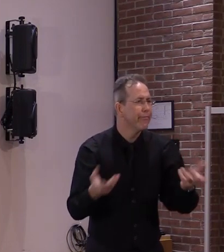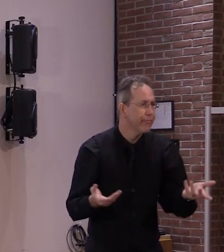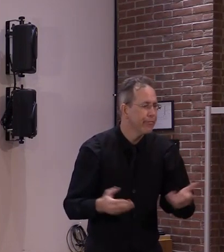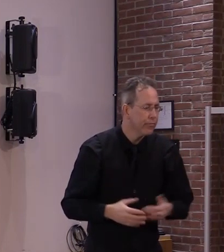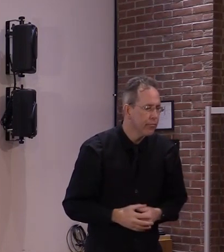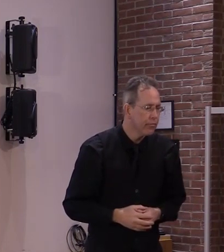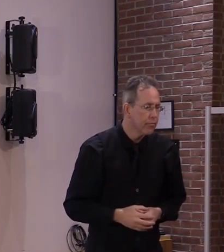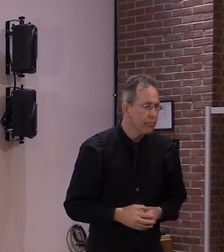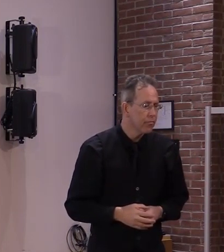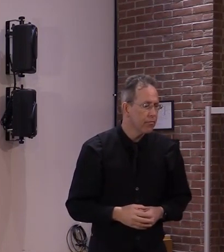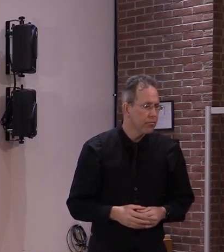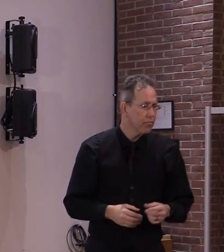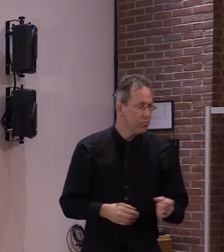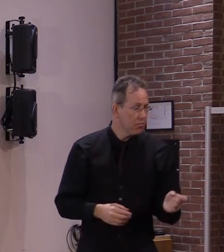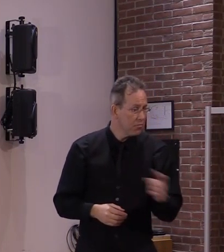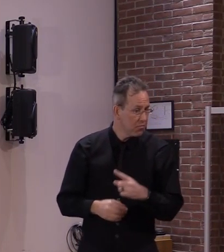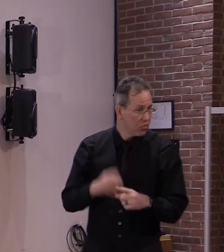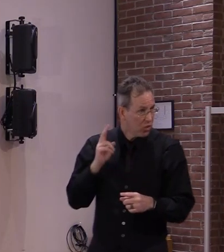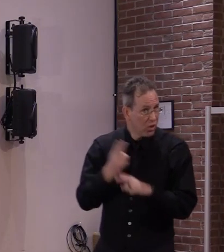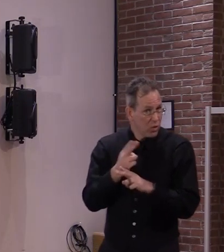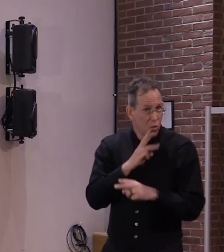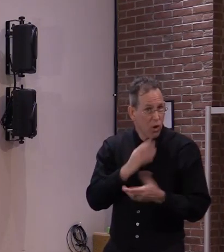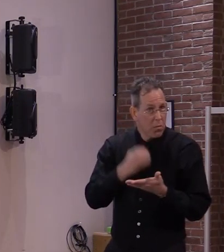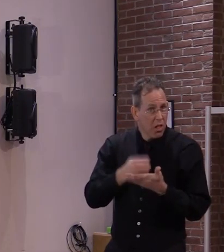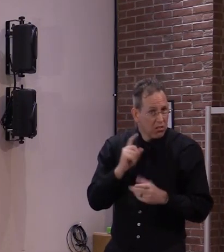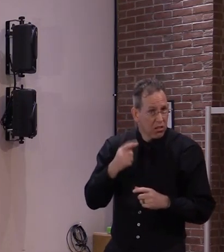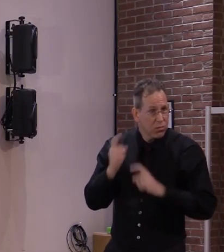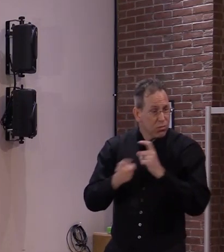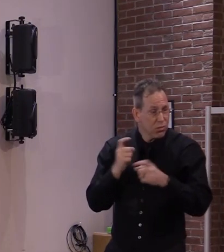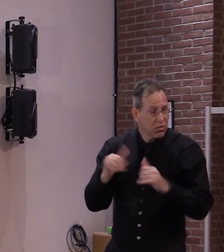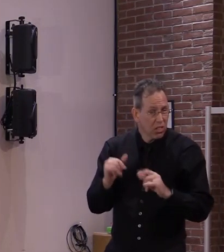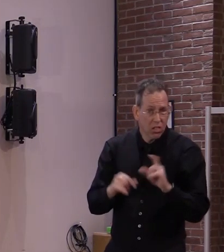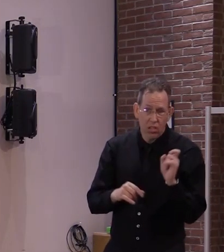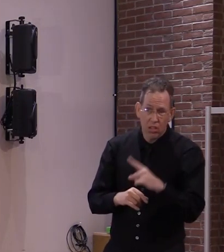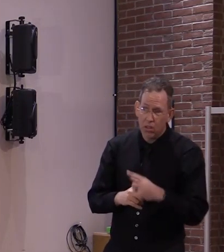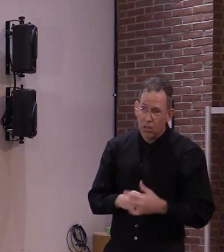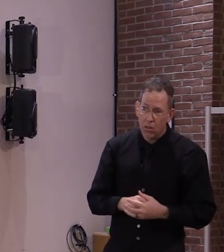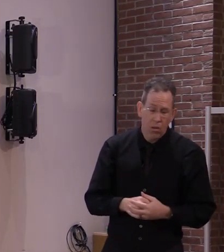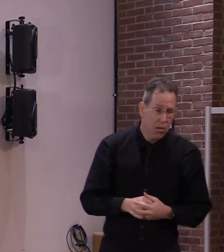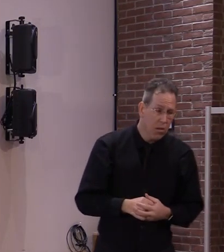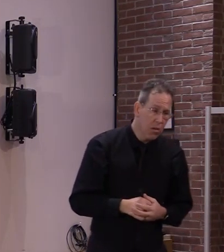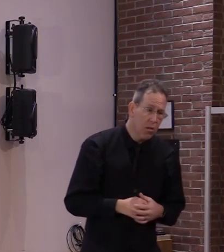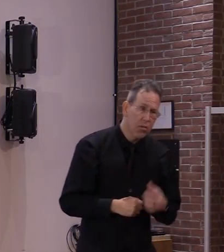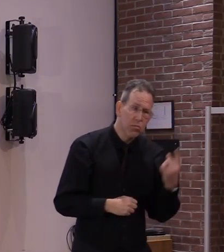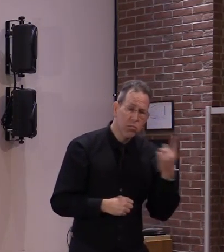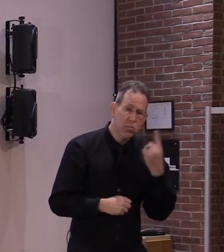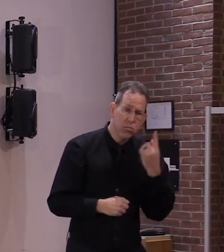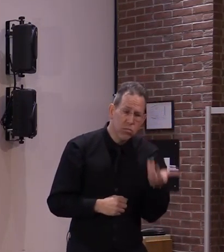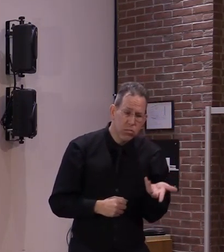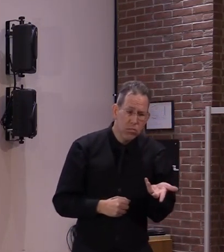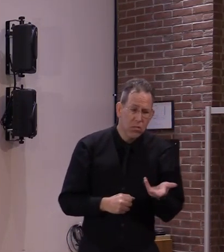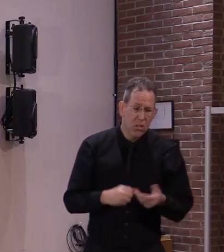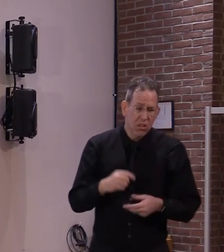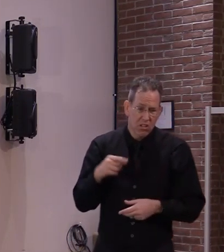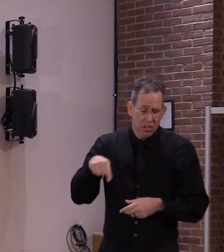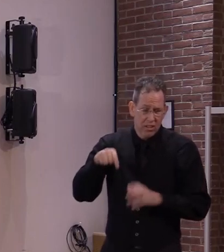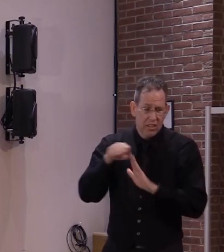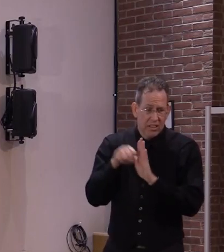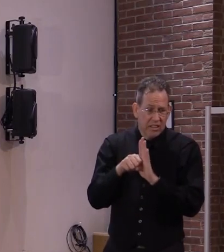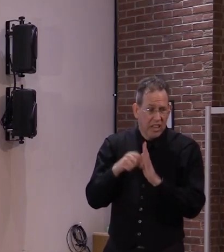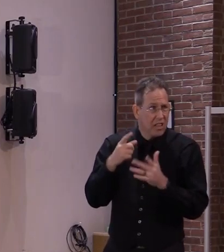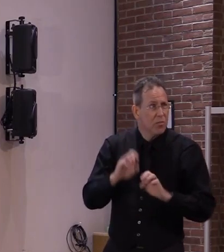ends? So bottled water is a temporary solution, and the challenge here is one of dueling timelines. We don't like